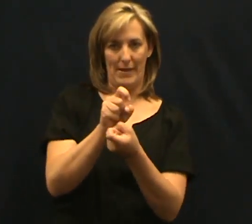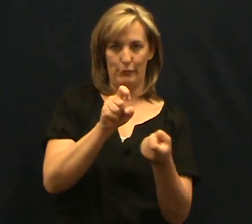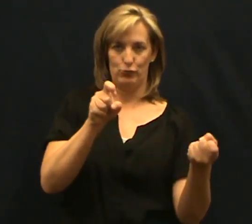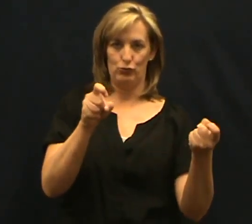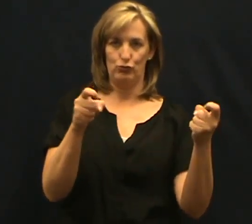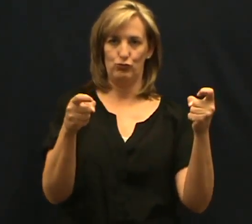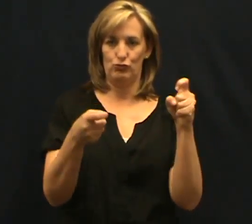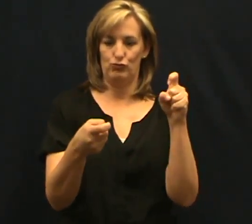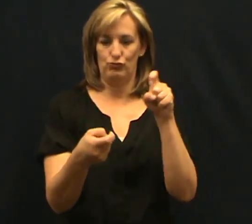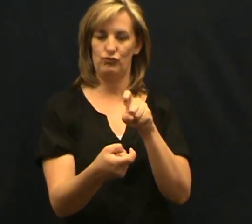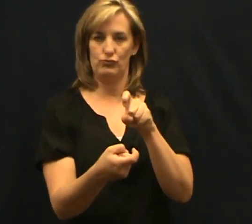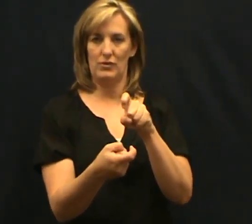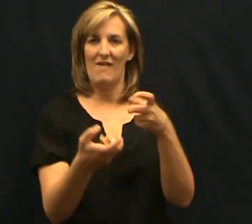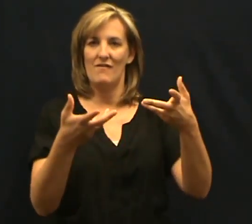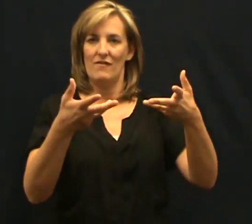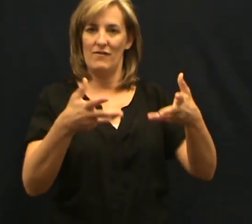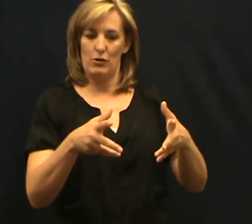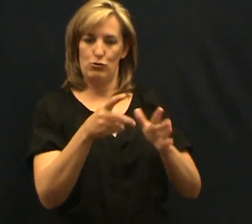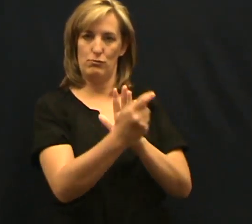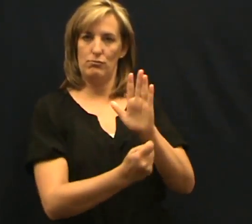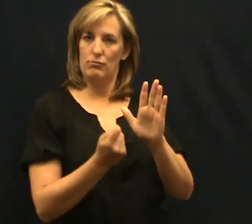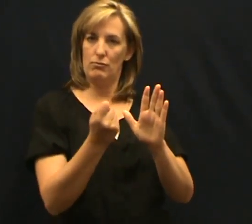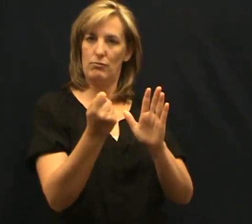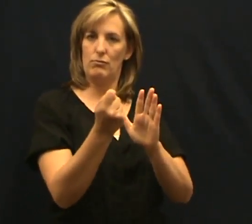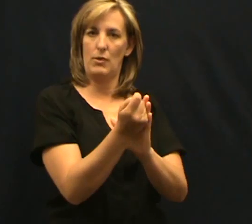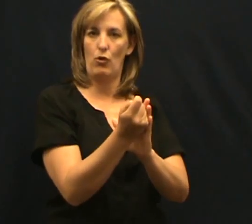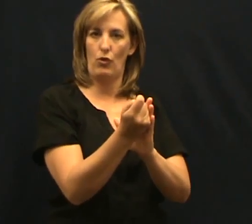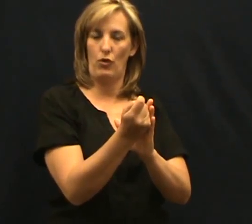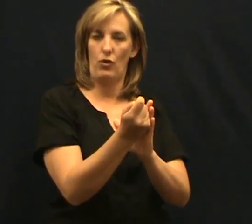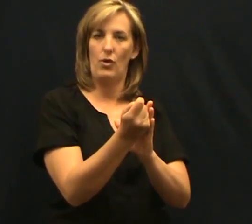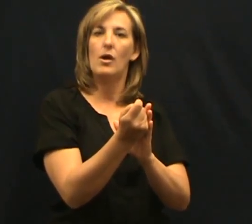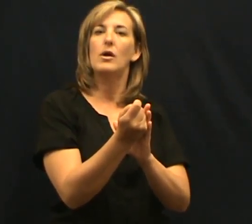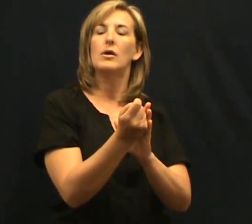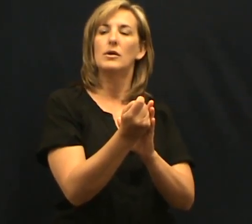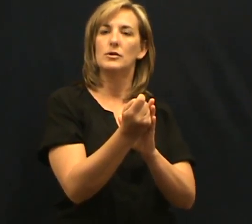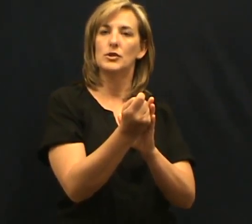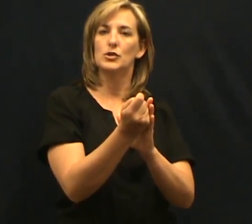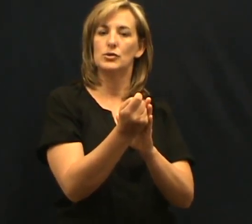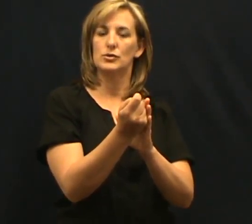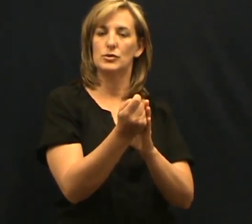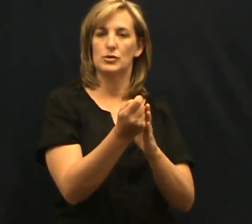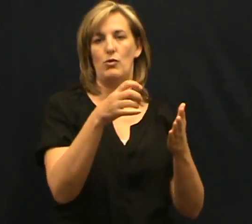reflect those accrual-based, the accrual-based transactions.